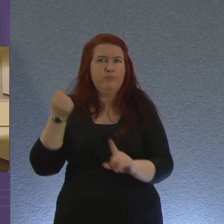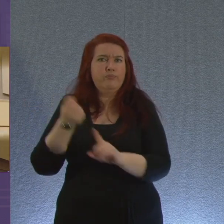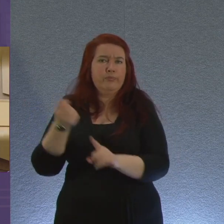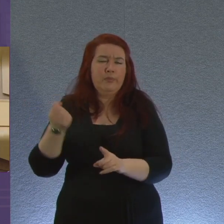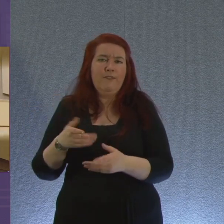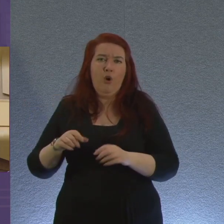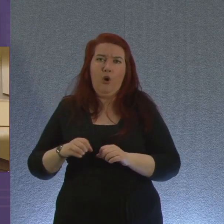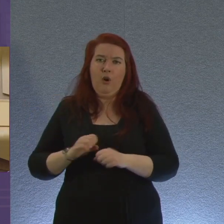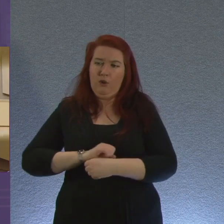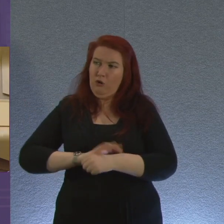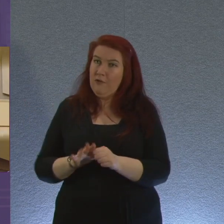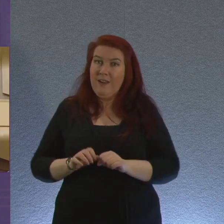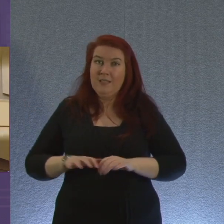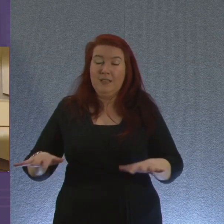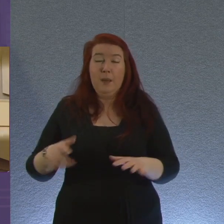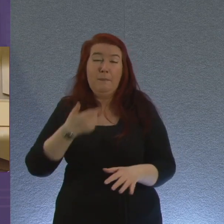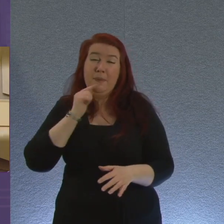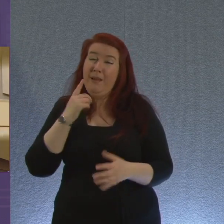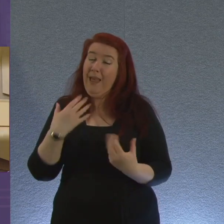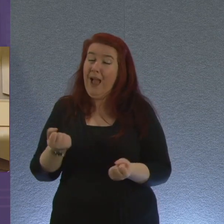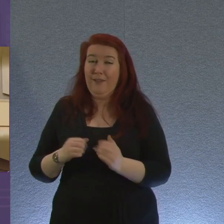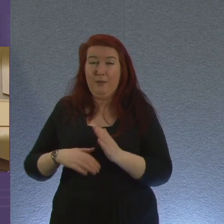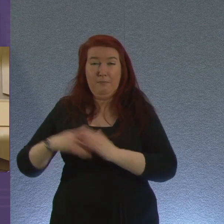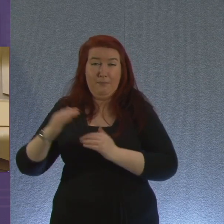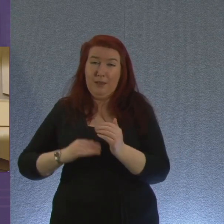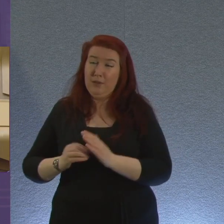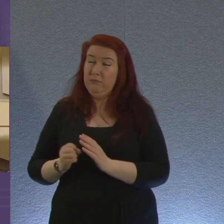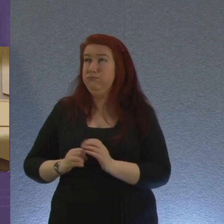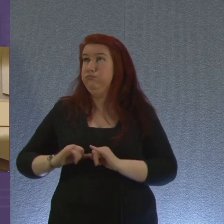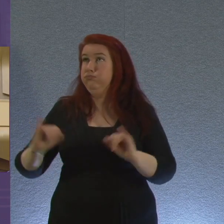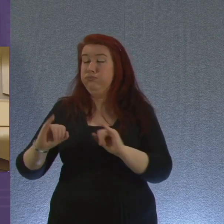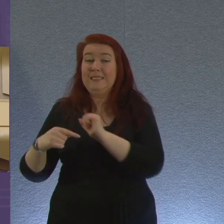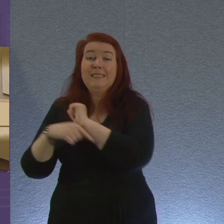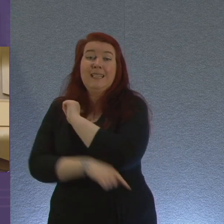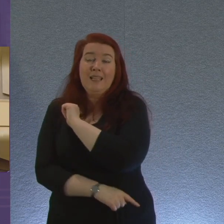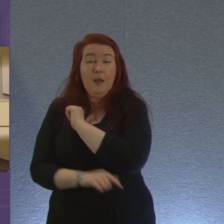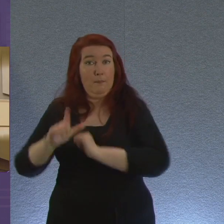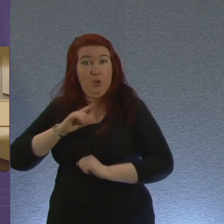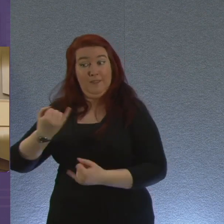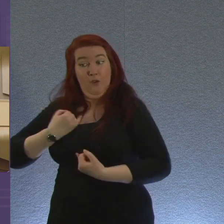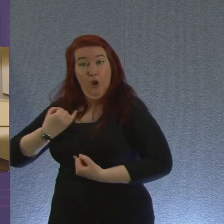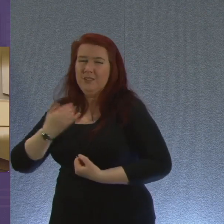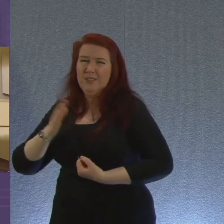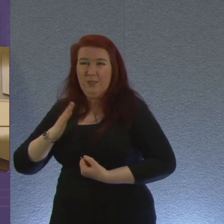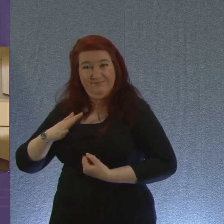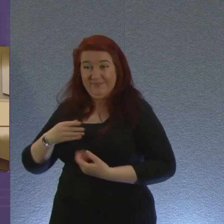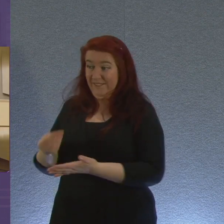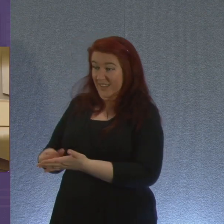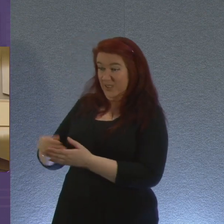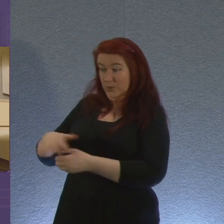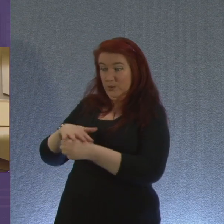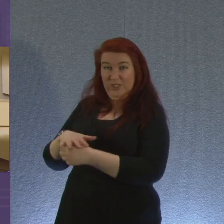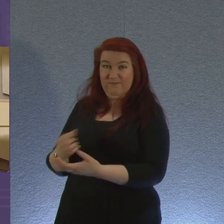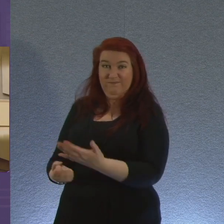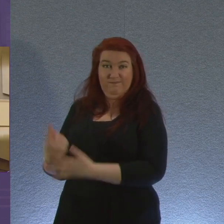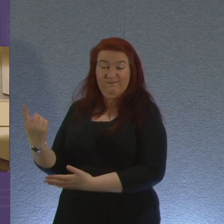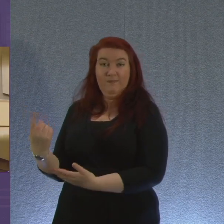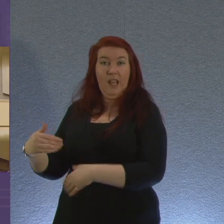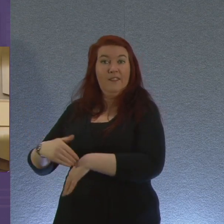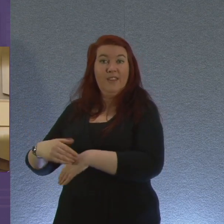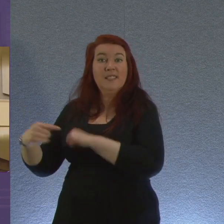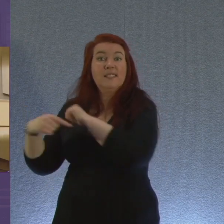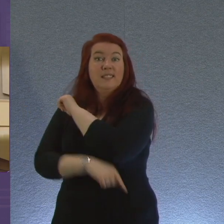those facing unsustainable debt, not because of their own actions, but because of the financial circumstances as a result of the pandemic. On